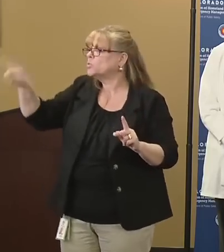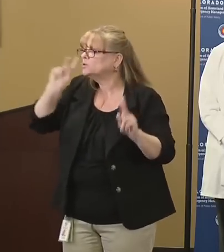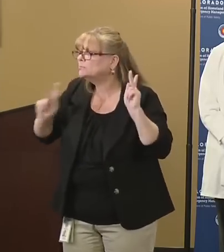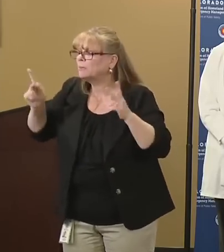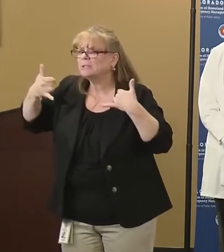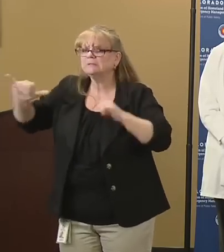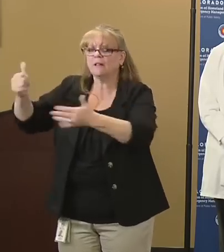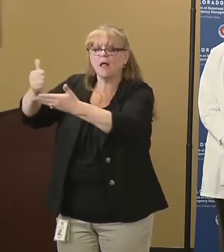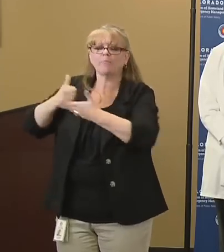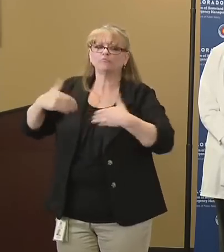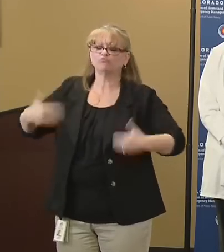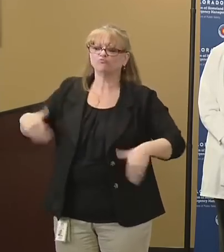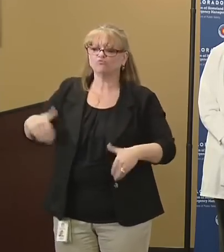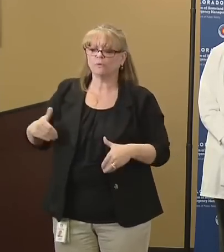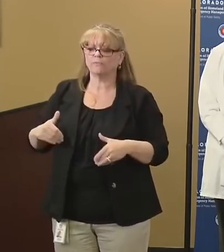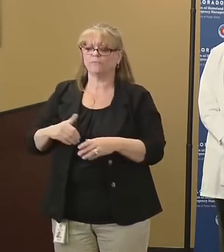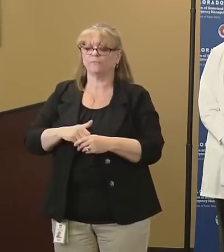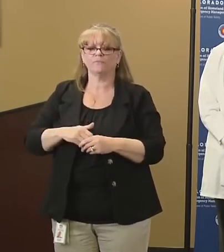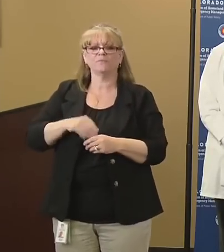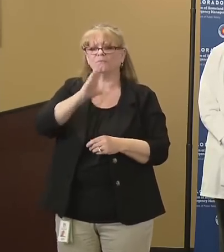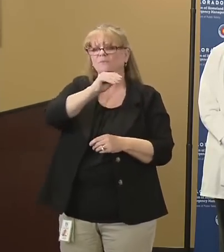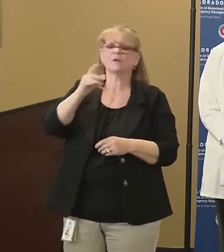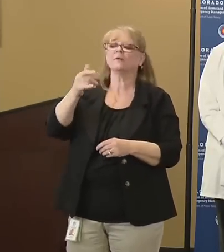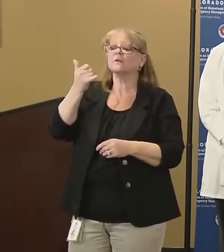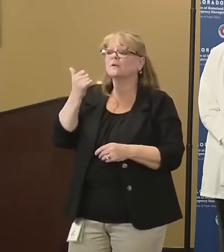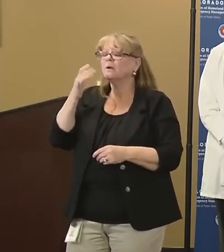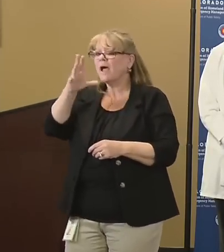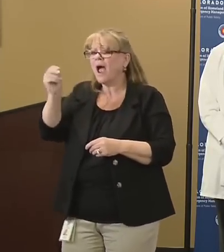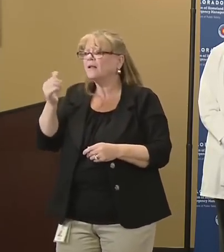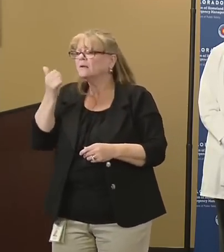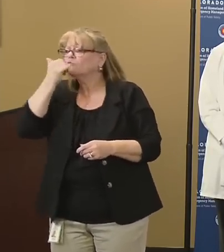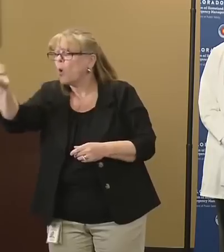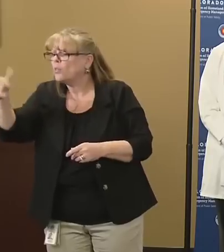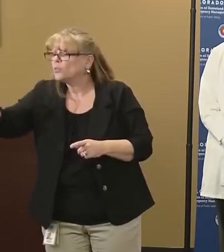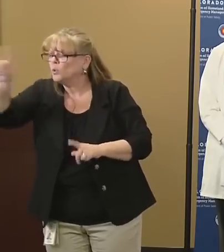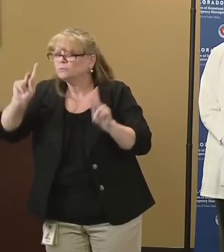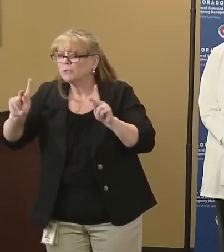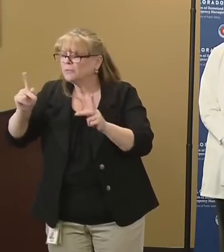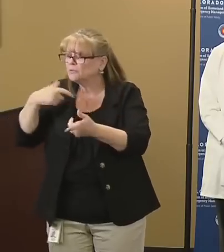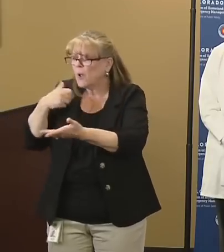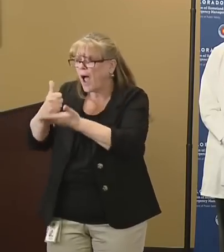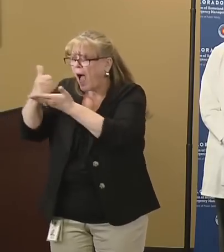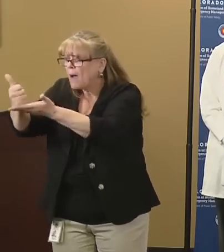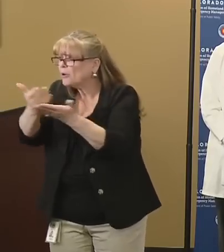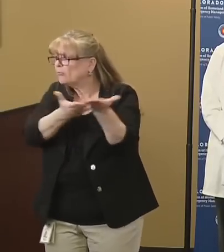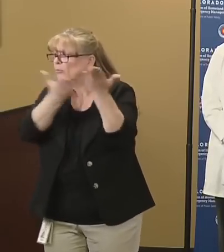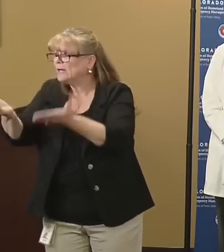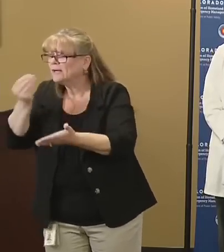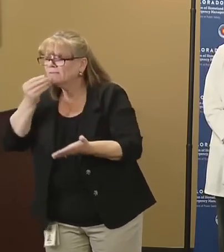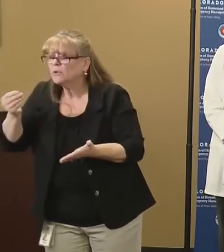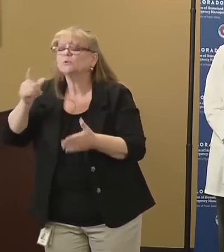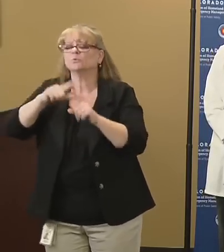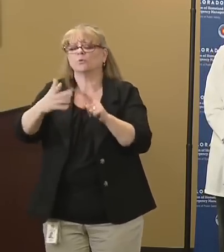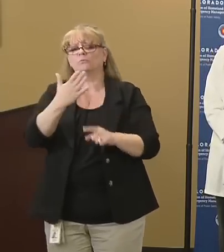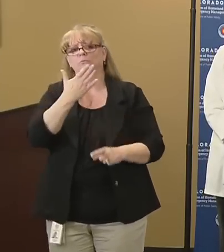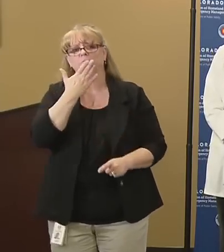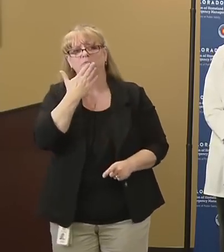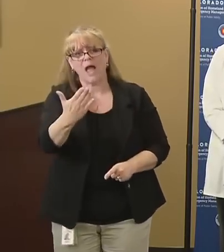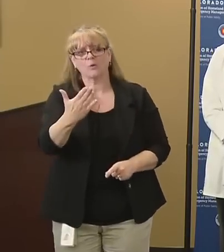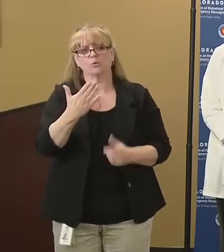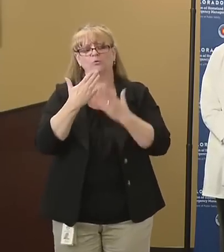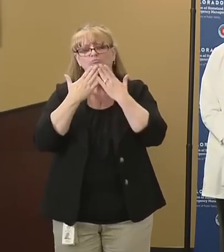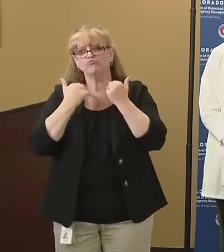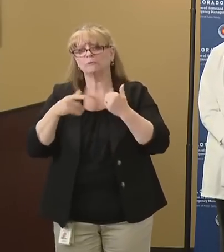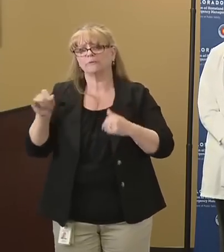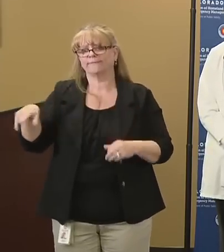and offering to pick up her groceries and delivering them to her doorstep. The fact that you and other families, some people are putting